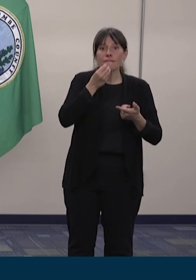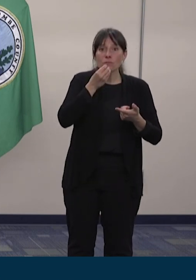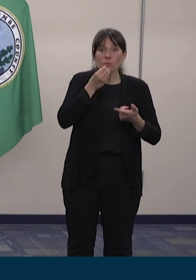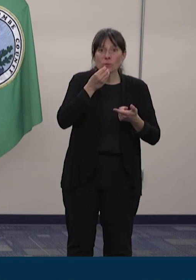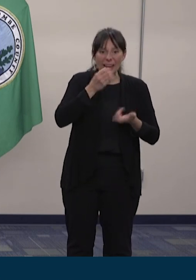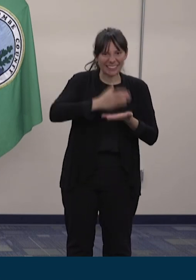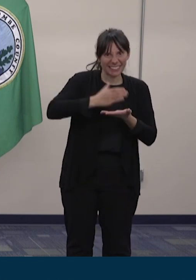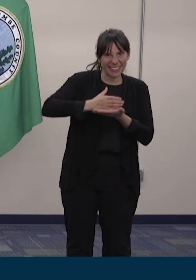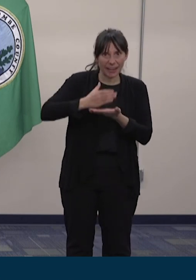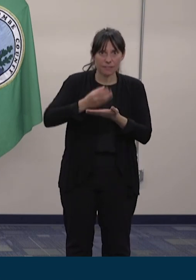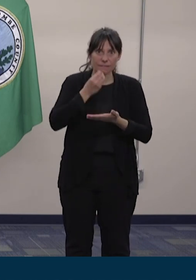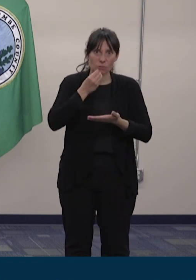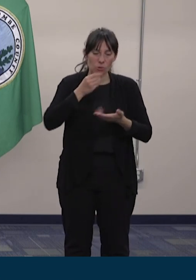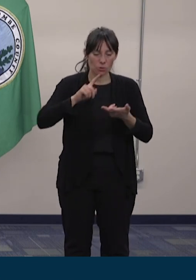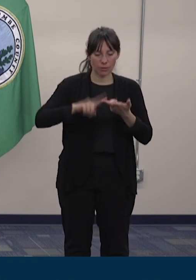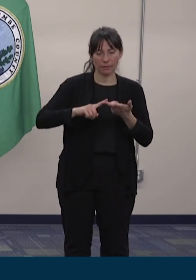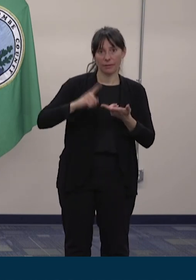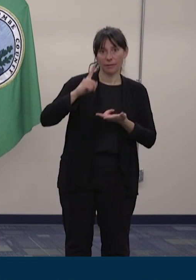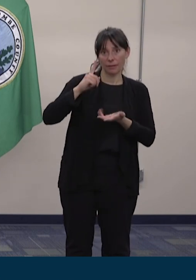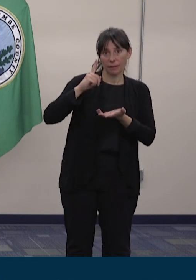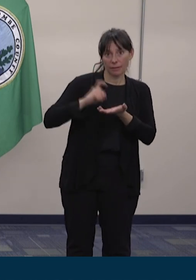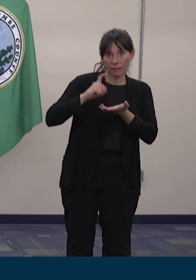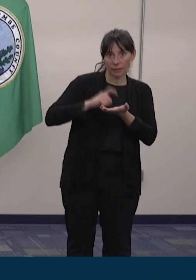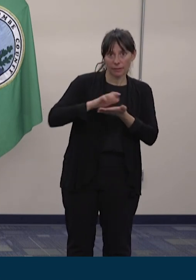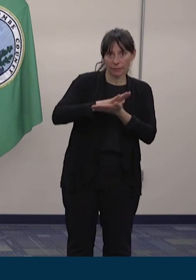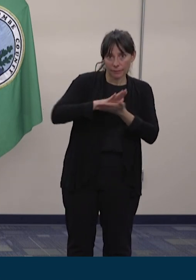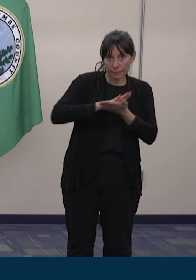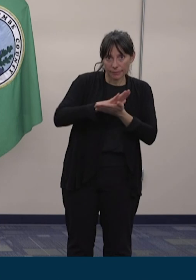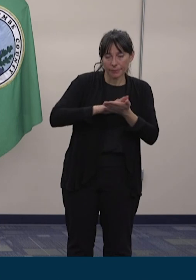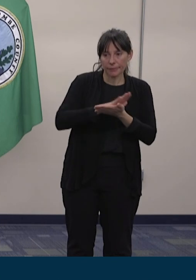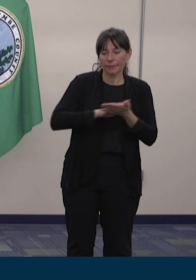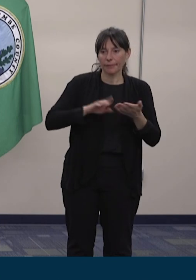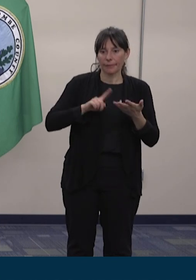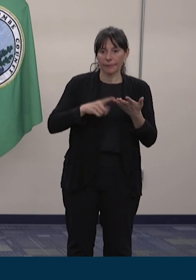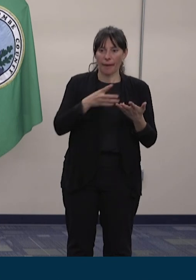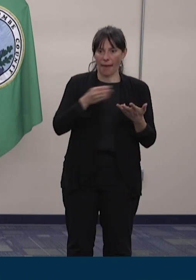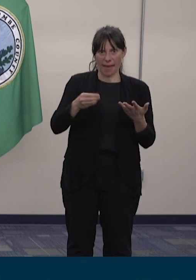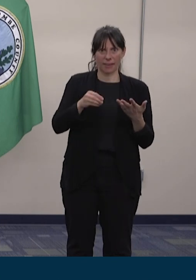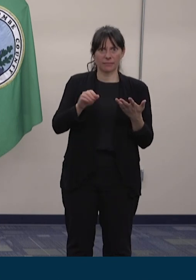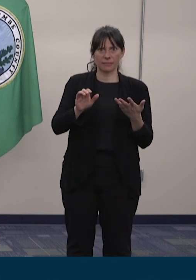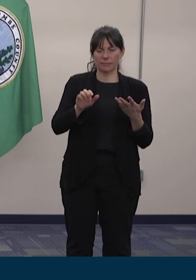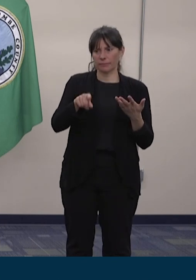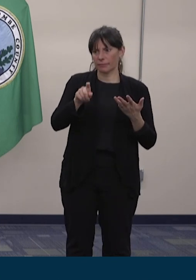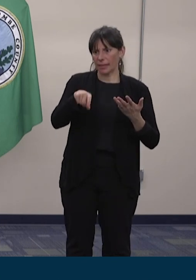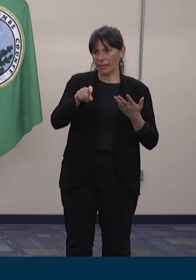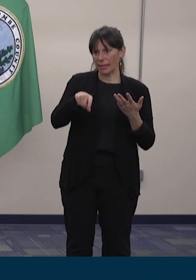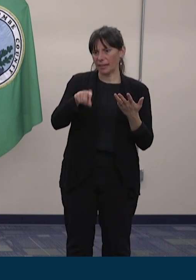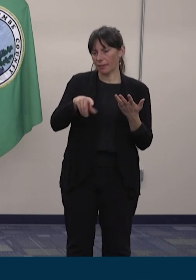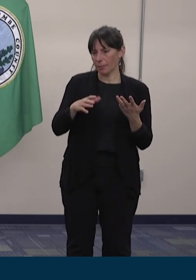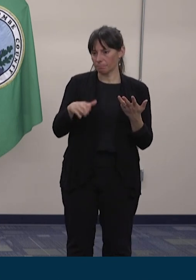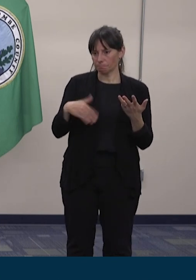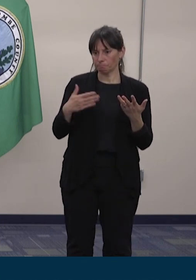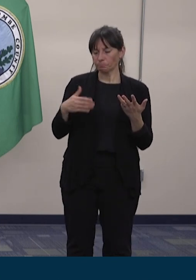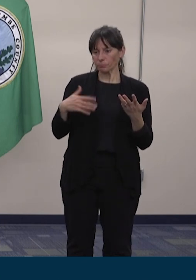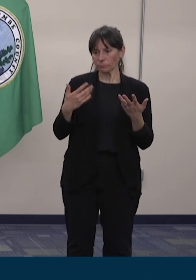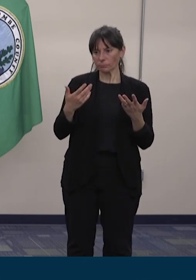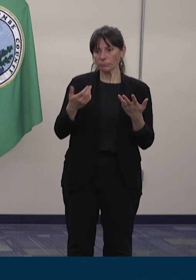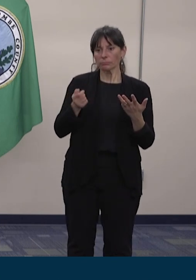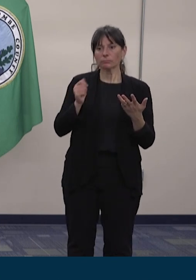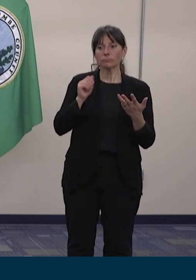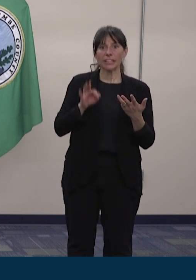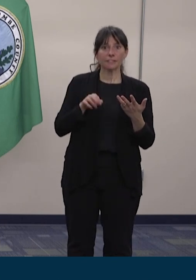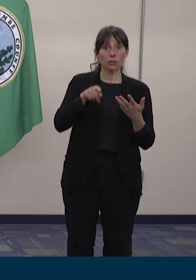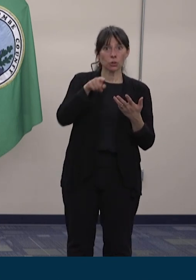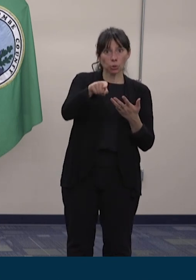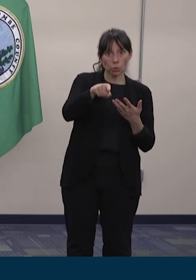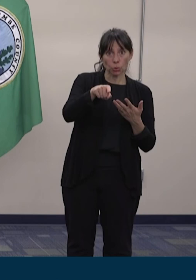no hand perecedores, sanitizer, gel antibacterial and there's y also a también need una for necesidad individuals para or personas businesses o with the negocios que ability to tienen